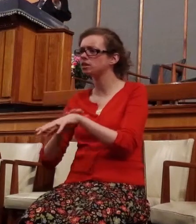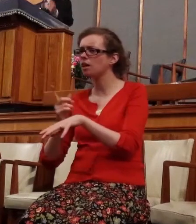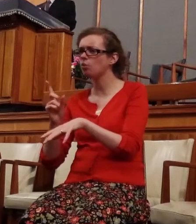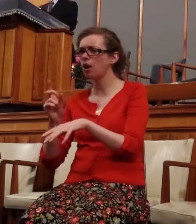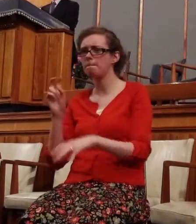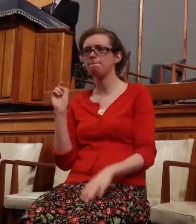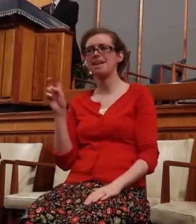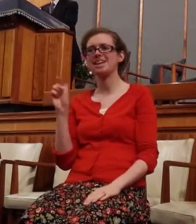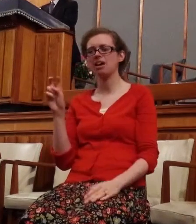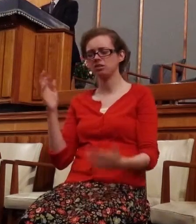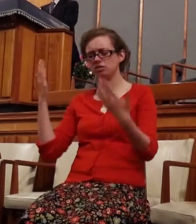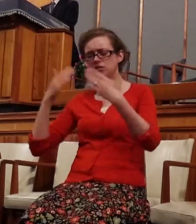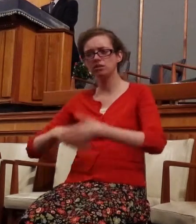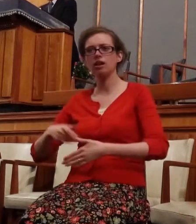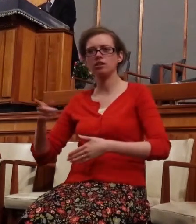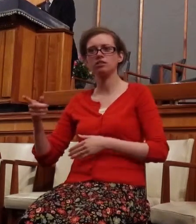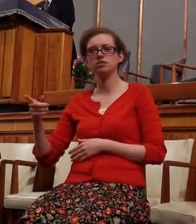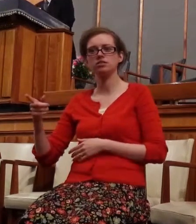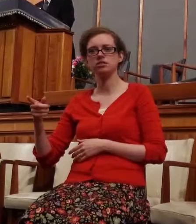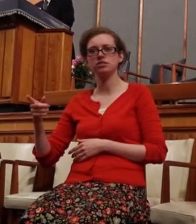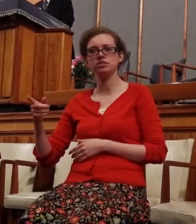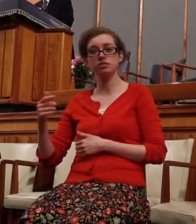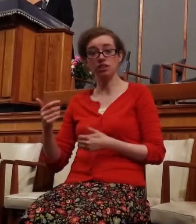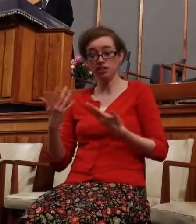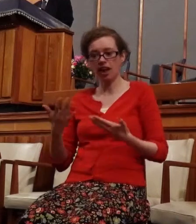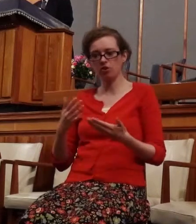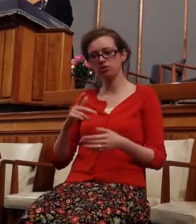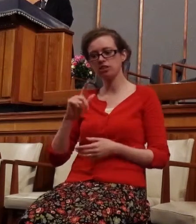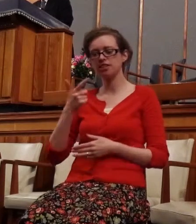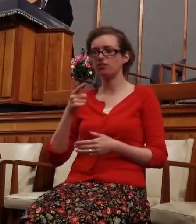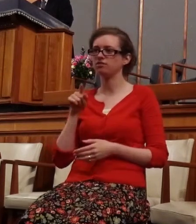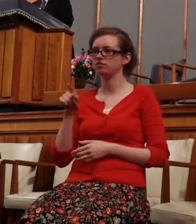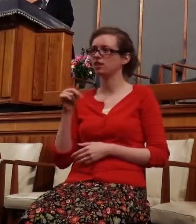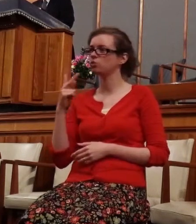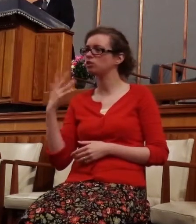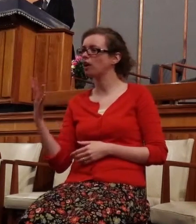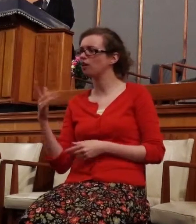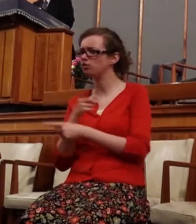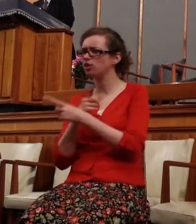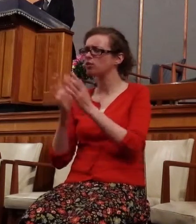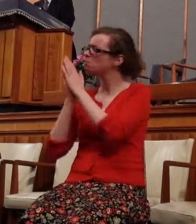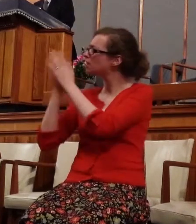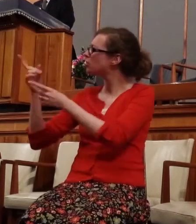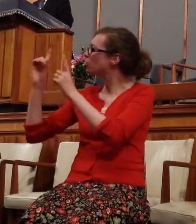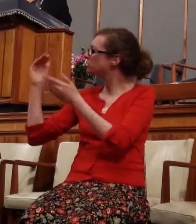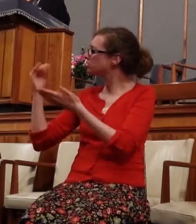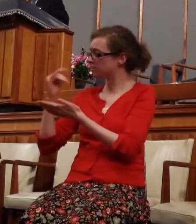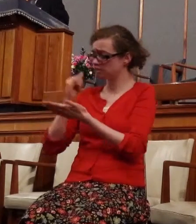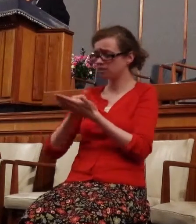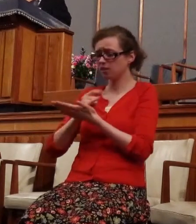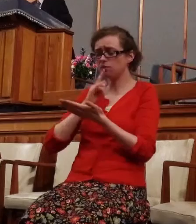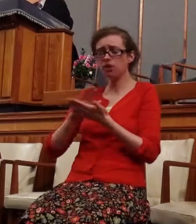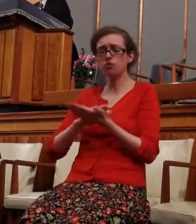7:25 now, you can find the Lord and be reconciled with him and have your sins be forgiven. Oh, yes,